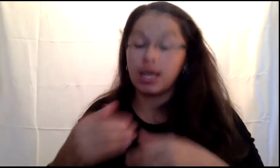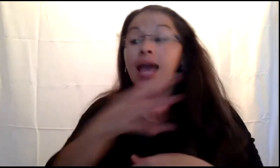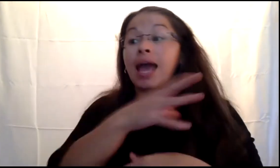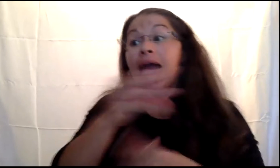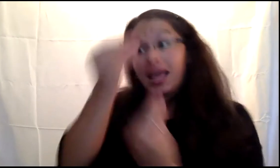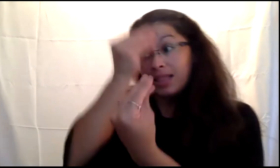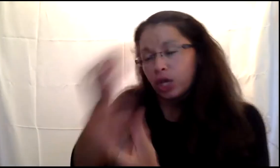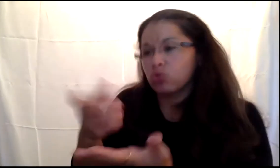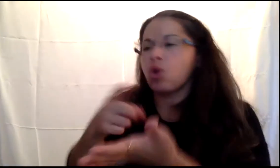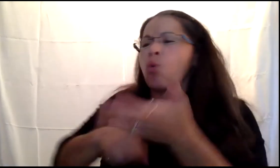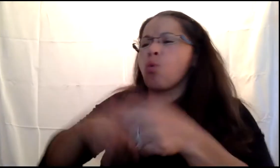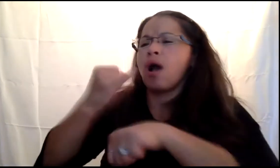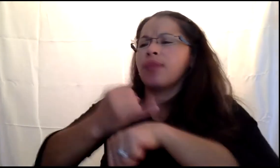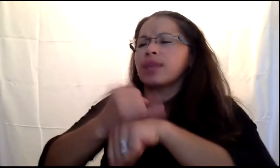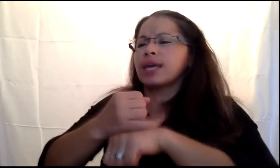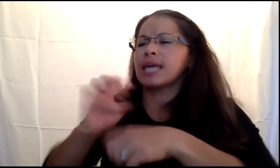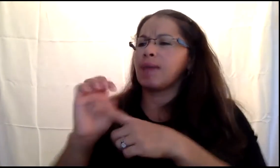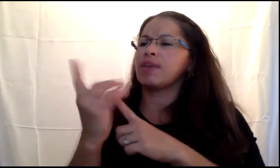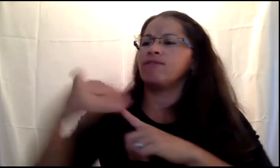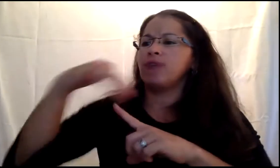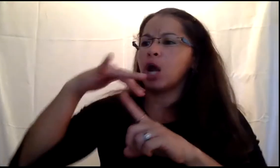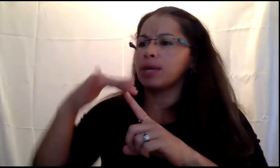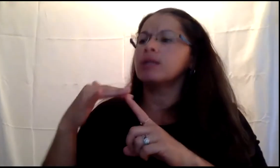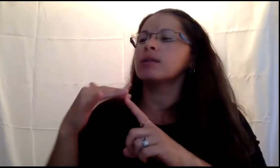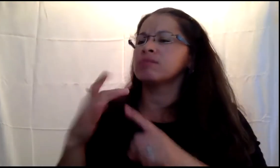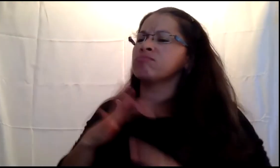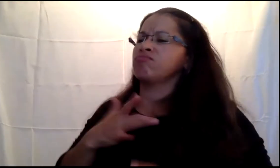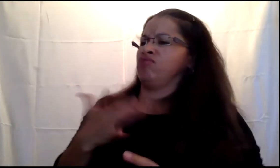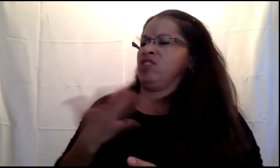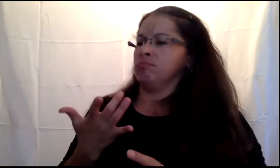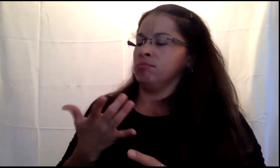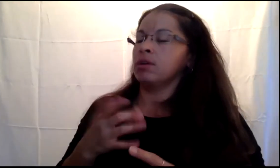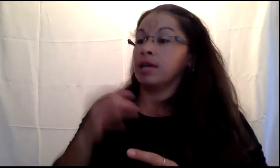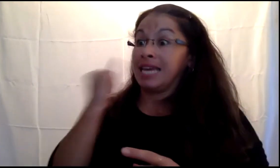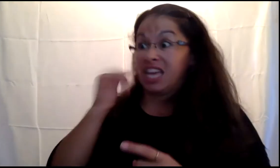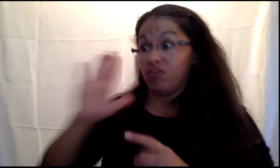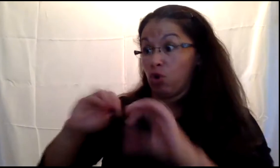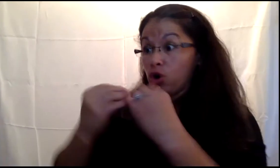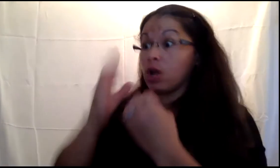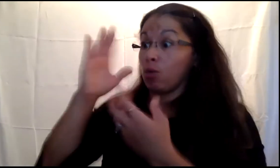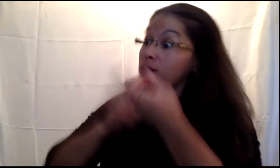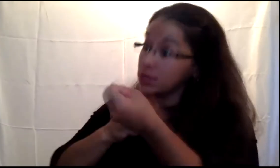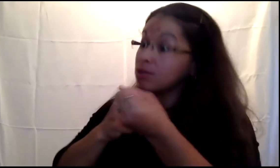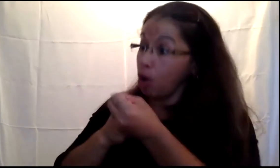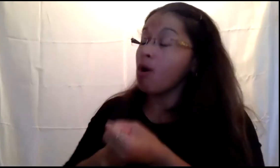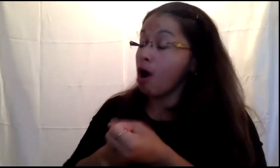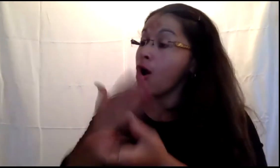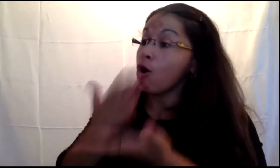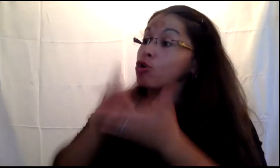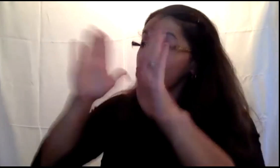environment is, and if that's an organization that's going to be definitely supported, celebrated, that's going to be, kind of cheered on, or if it's